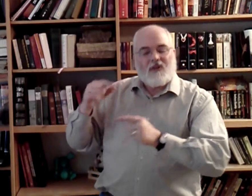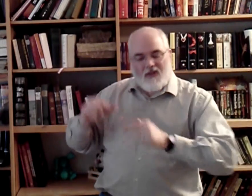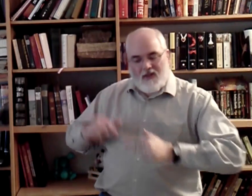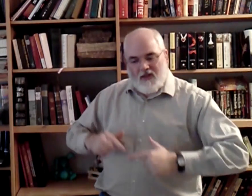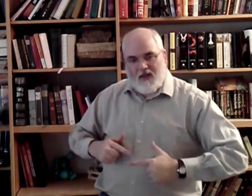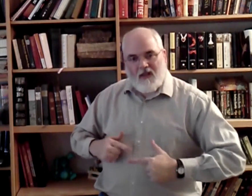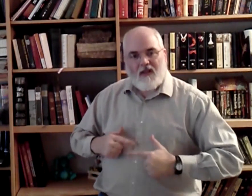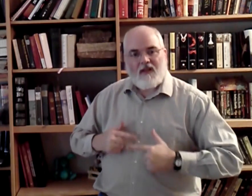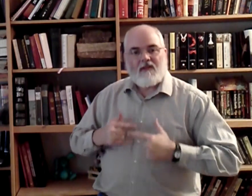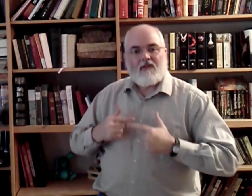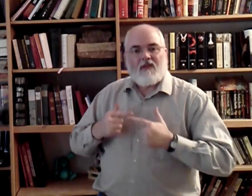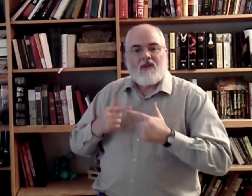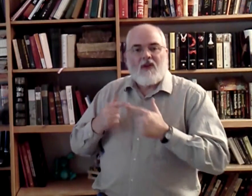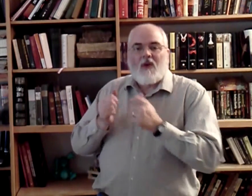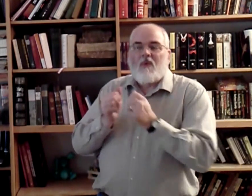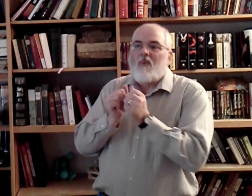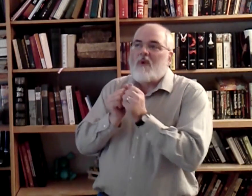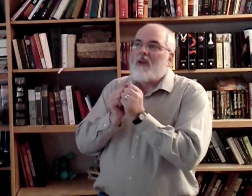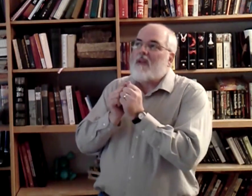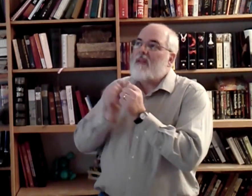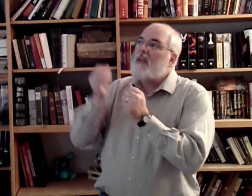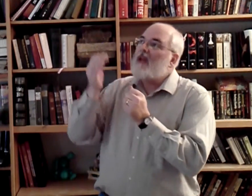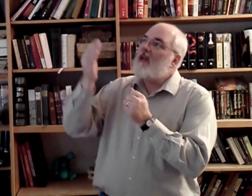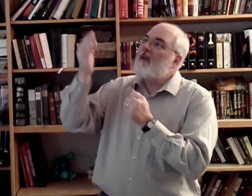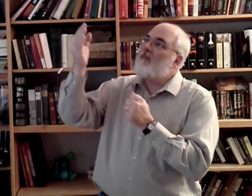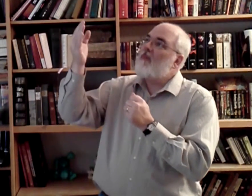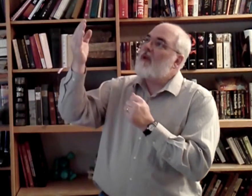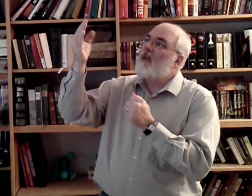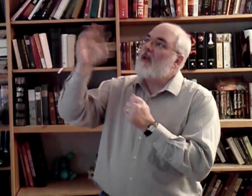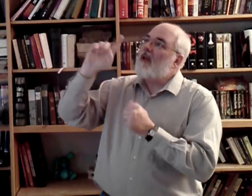to live with him